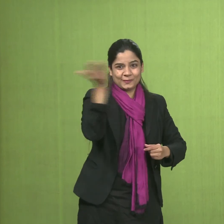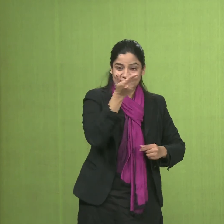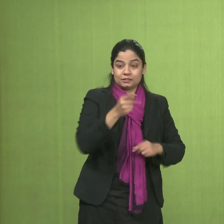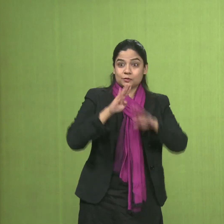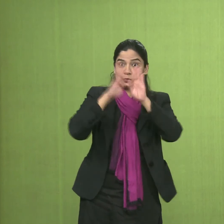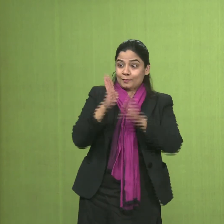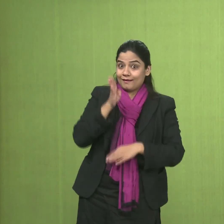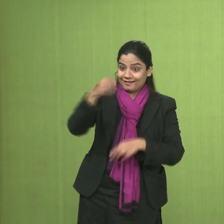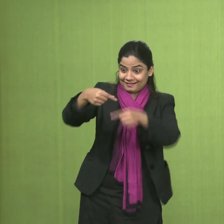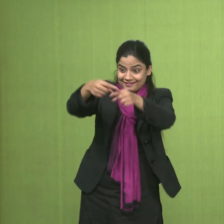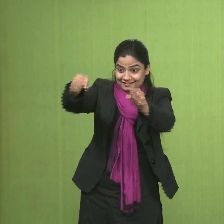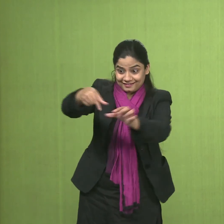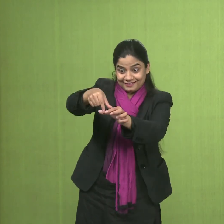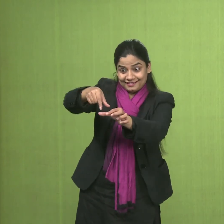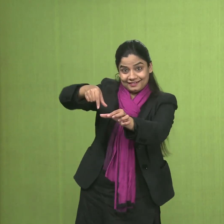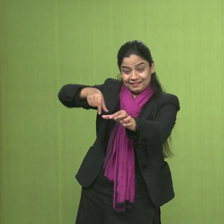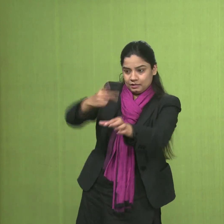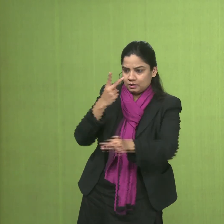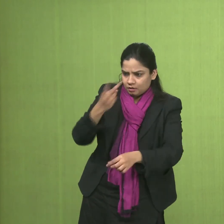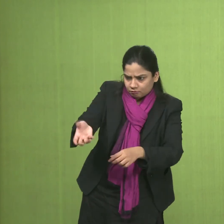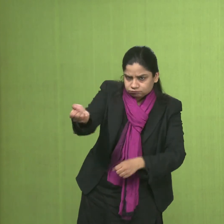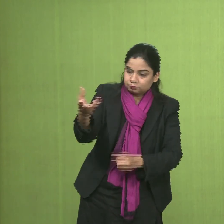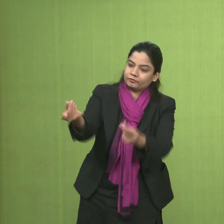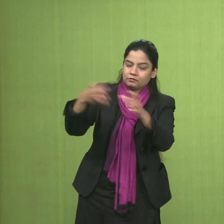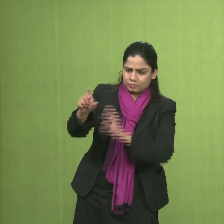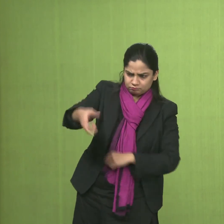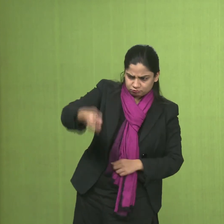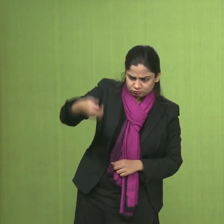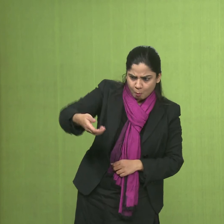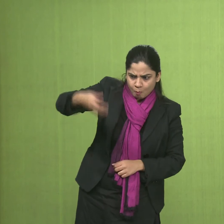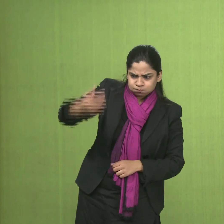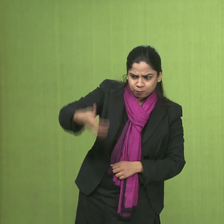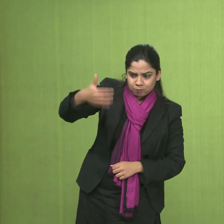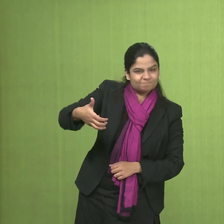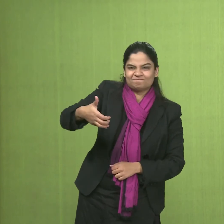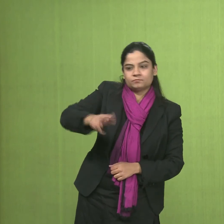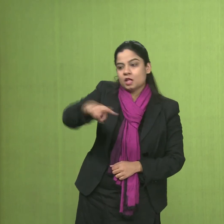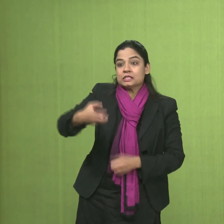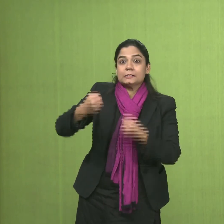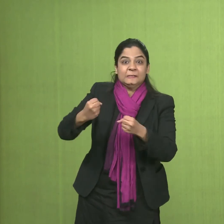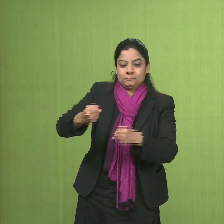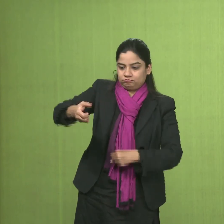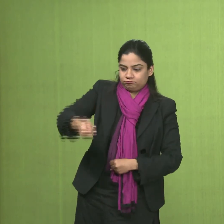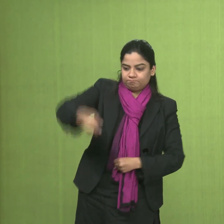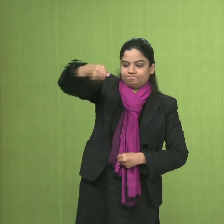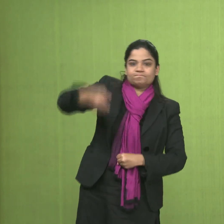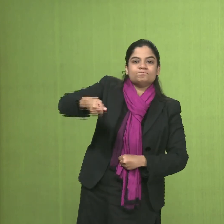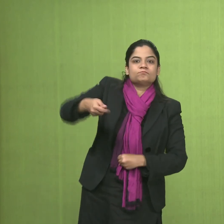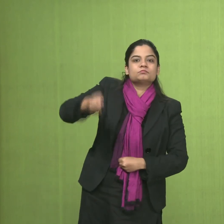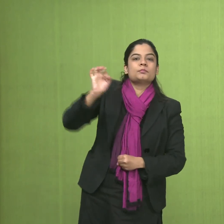that we use. So whenever you're buying a pan with a handle, always check the handle, if the handle is tight or not. If the handle is not tight, don't